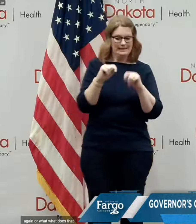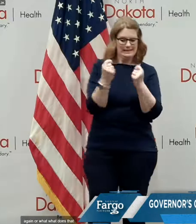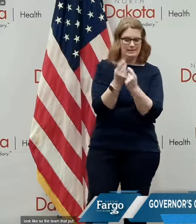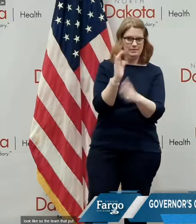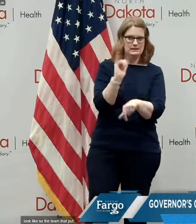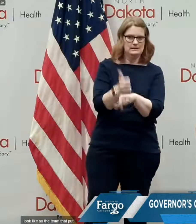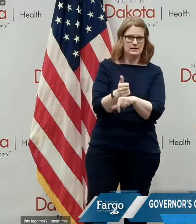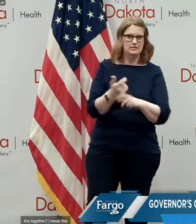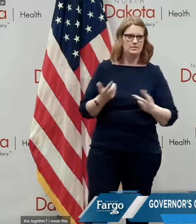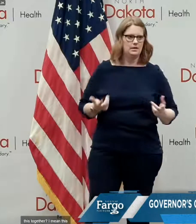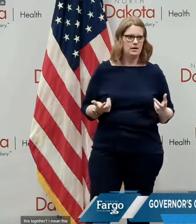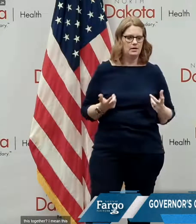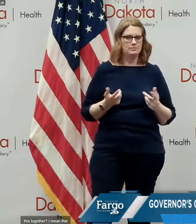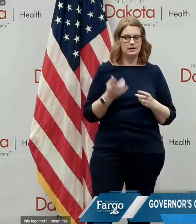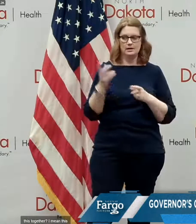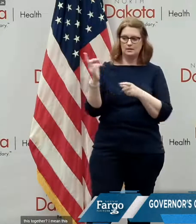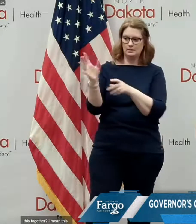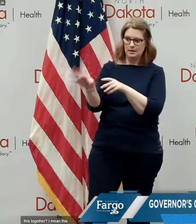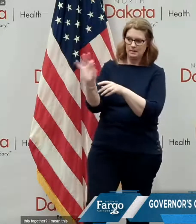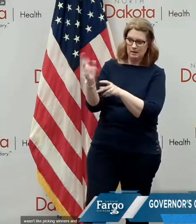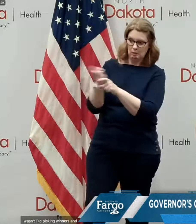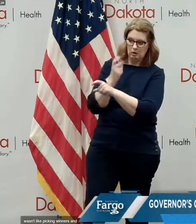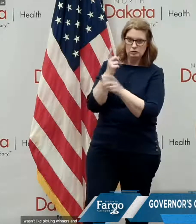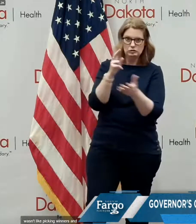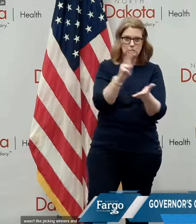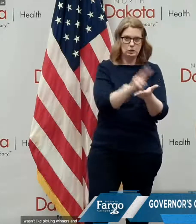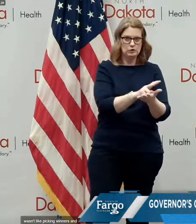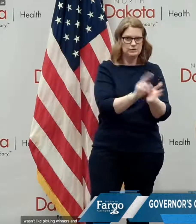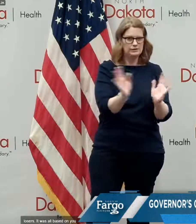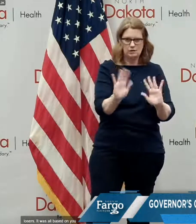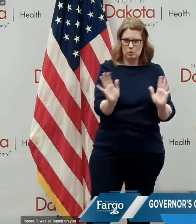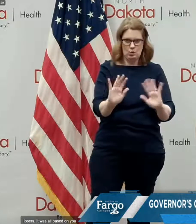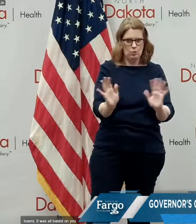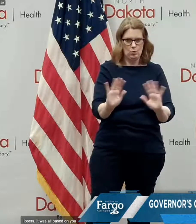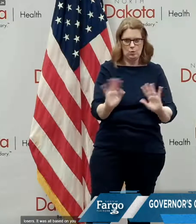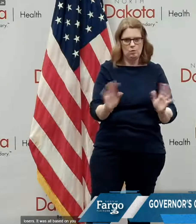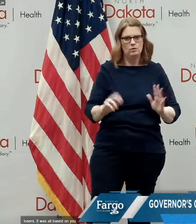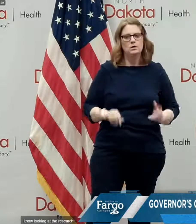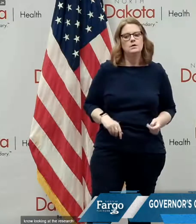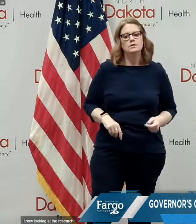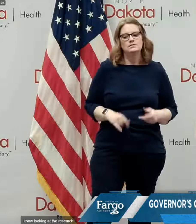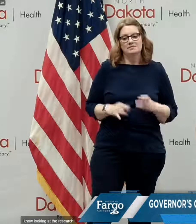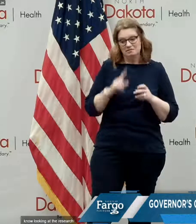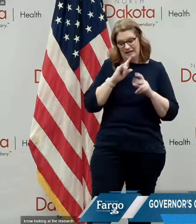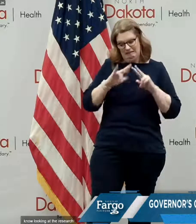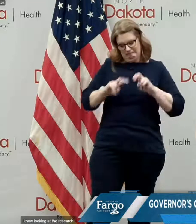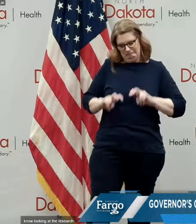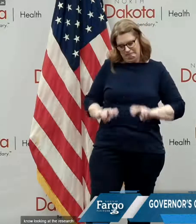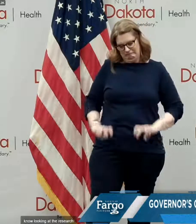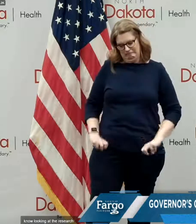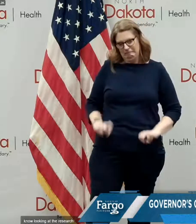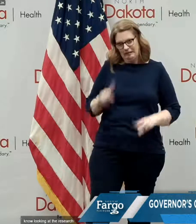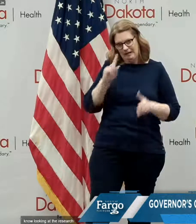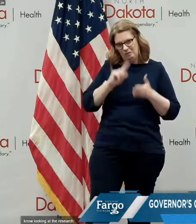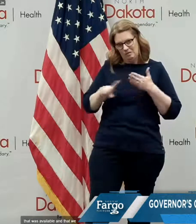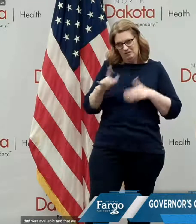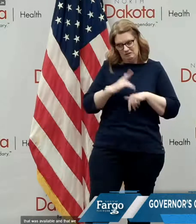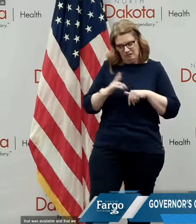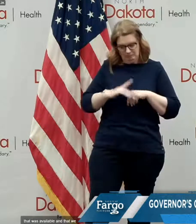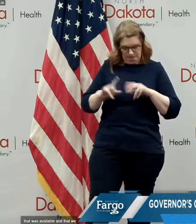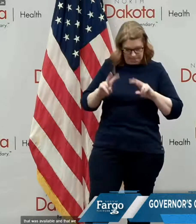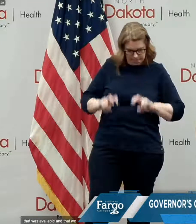wasn't like picking winners and losers. It was all based on, looking at the research that was available and that we could use. So